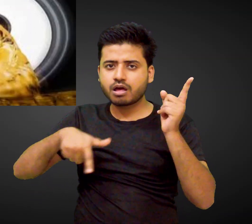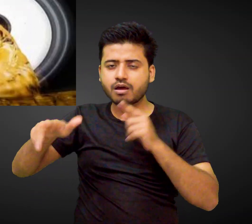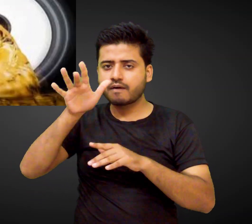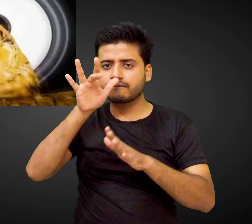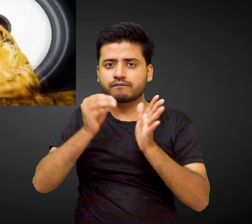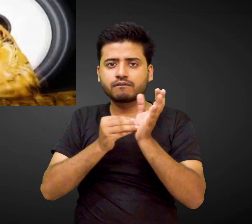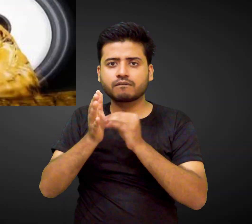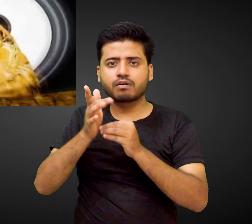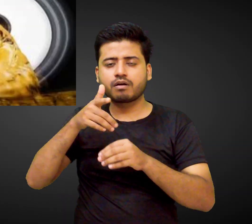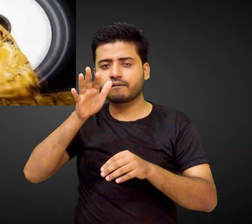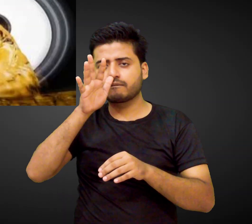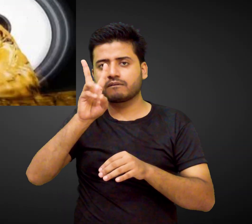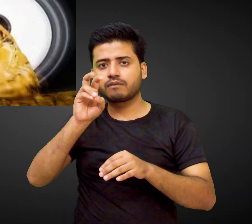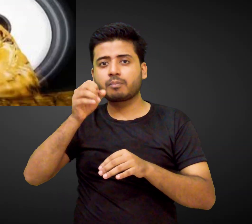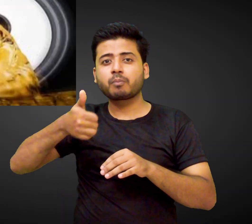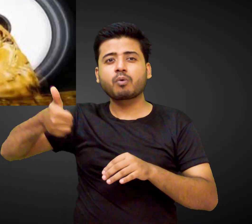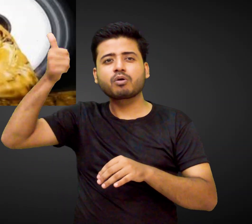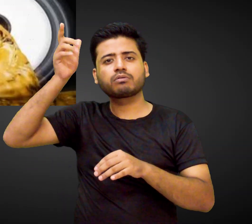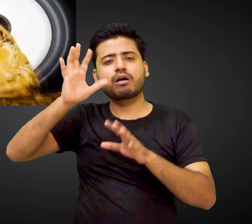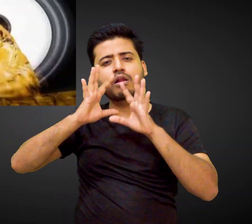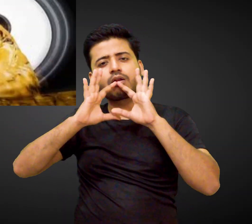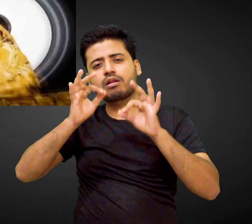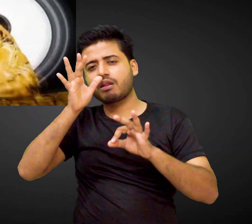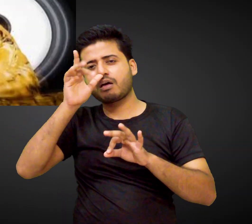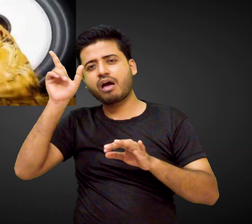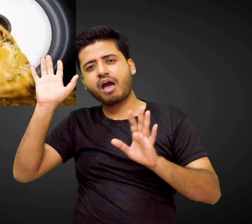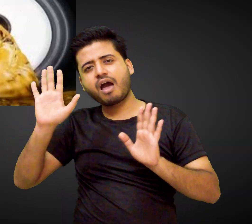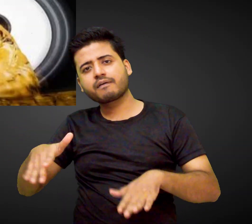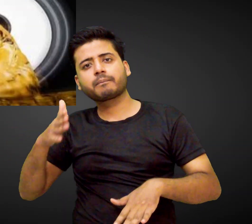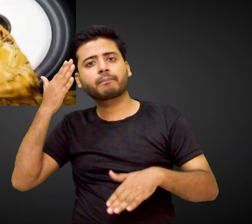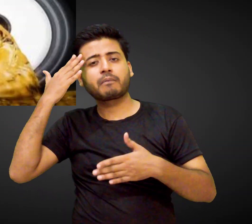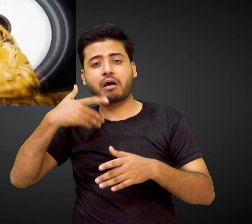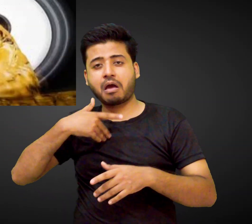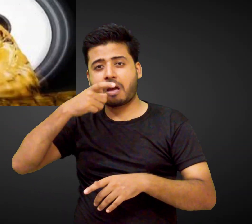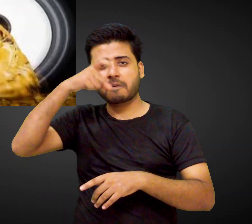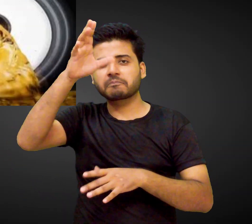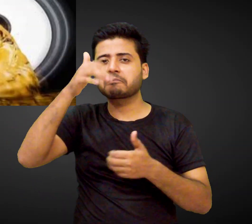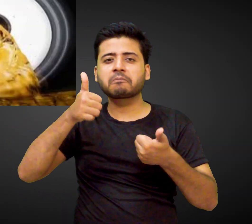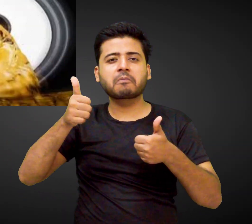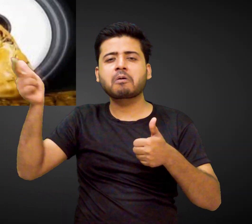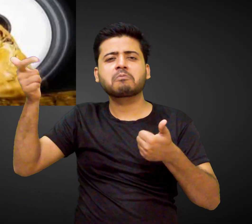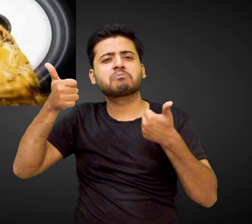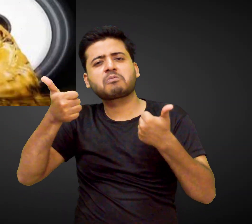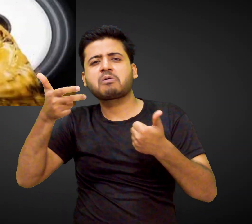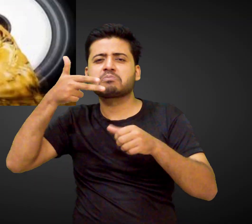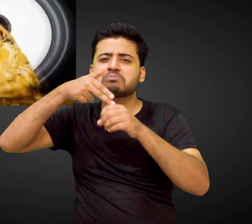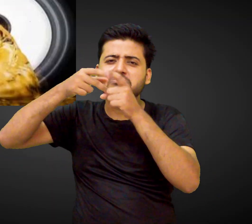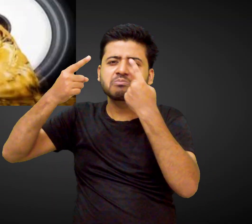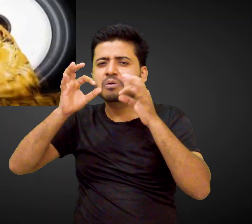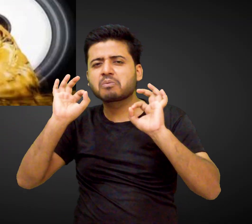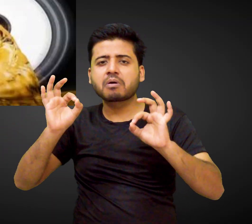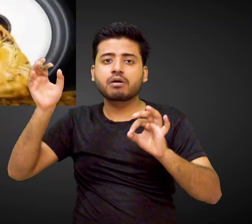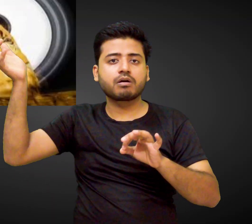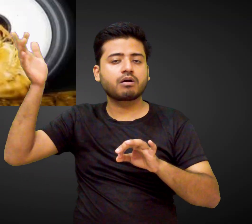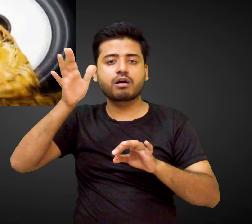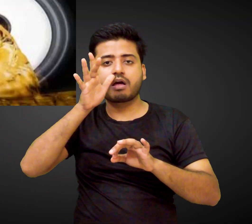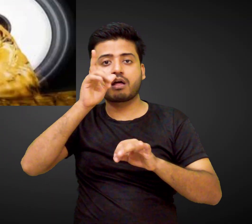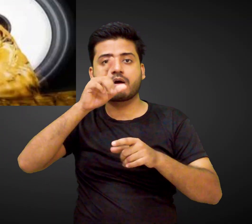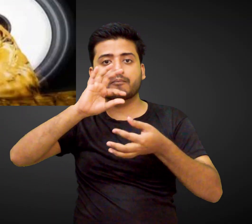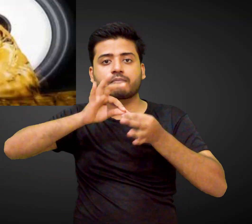Look for discounts and offers. Keep an eye out for promotional campaigns or discounts offered by petrol stations or oil